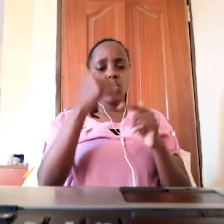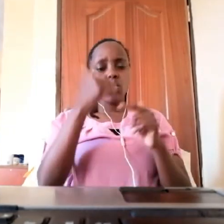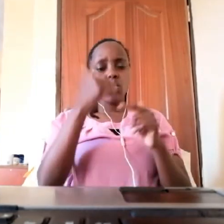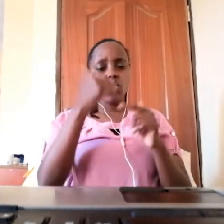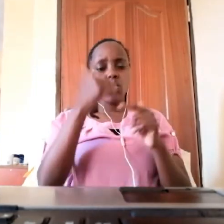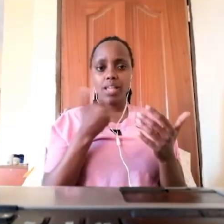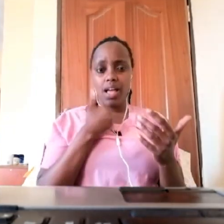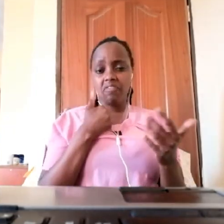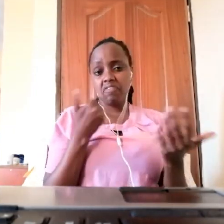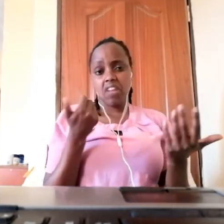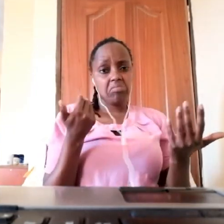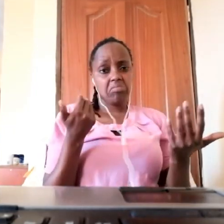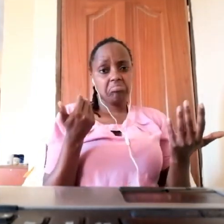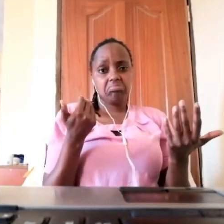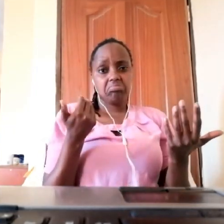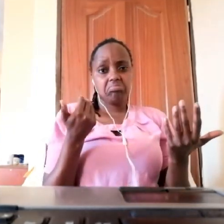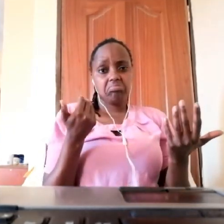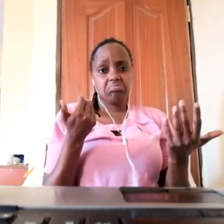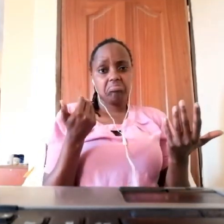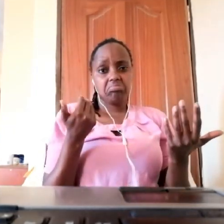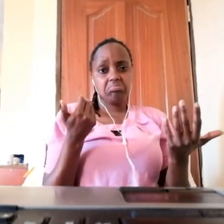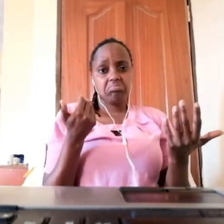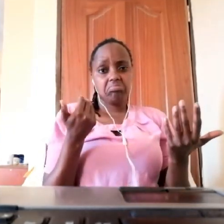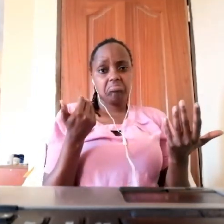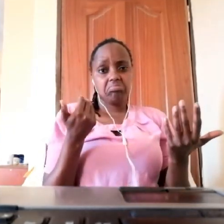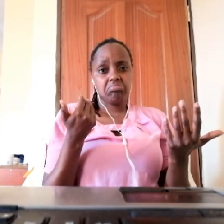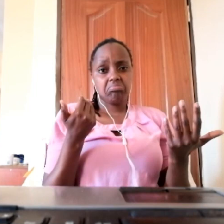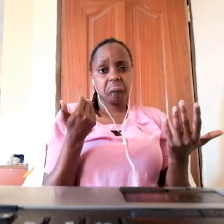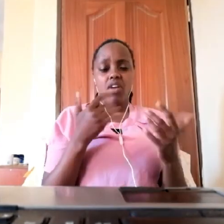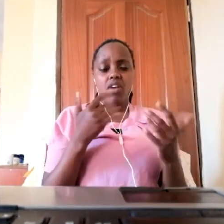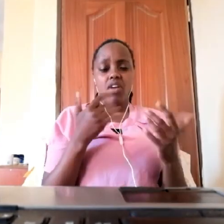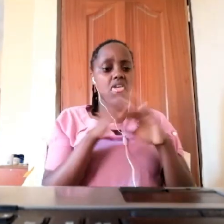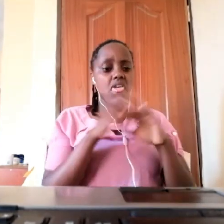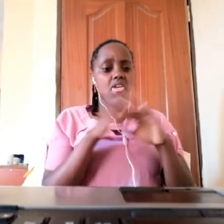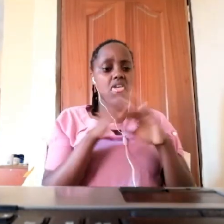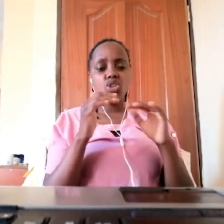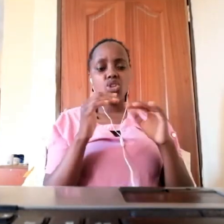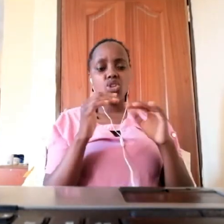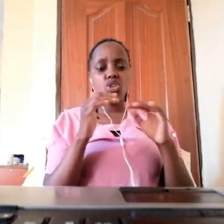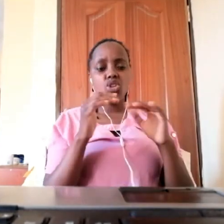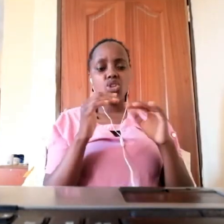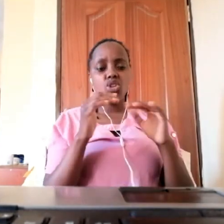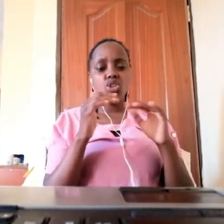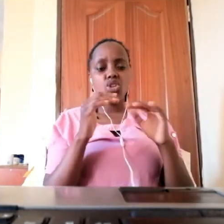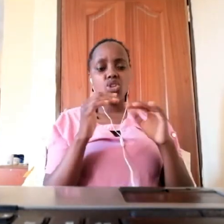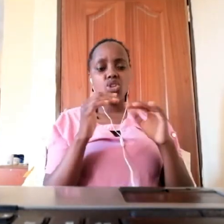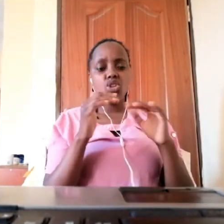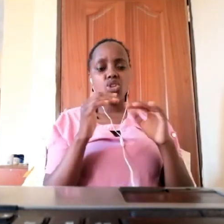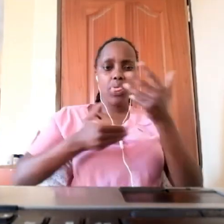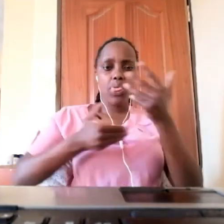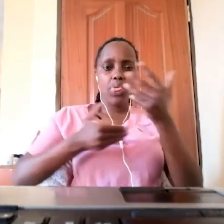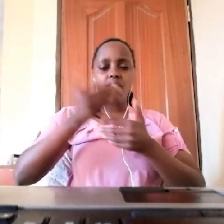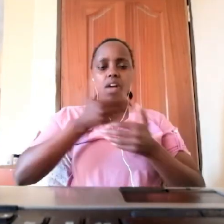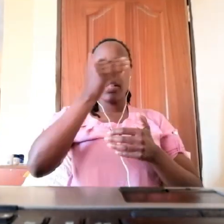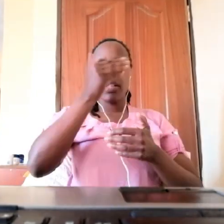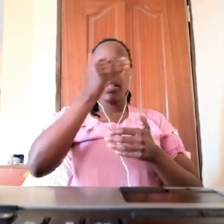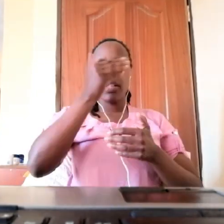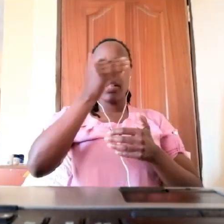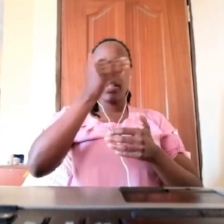can always have a bilateral, either on email or through our day-to-day interactions where this will be